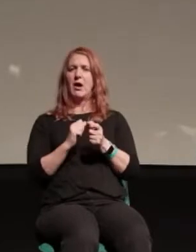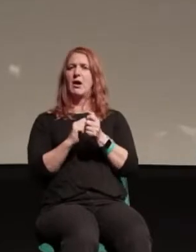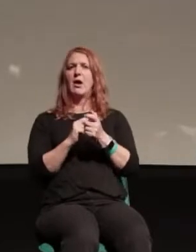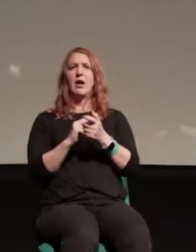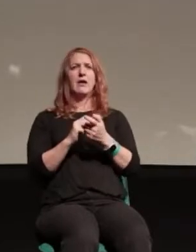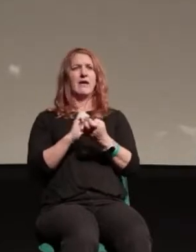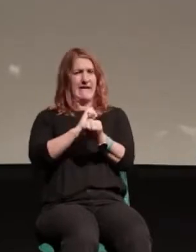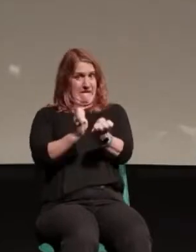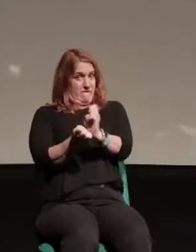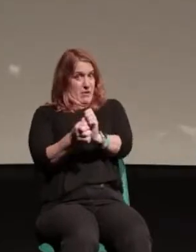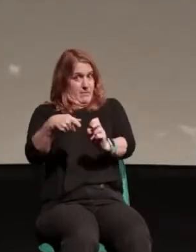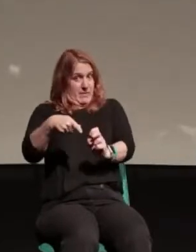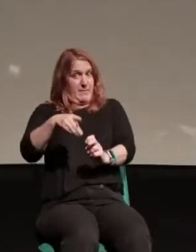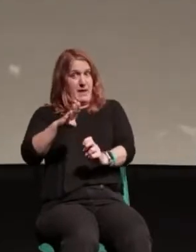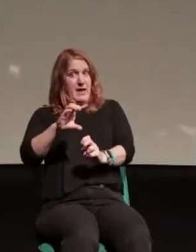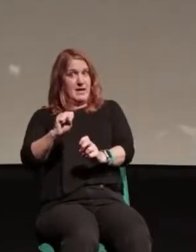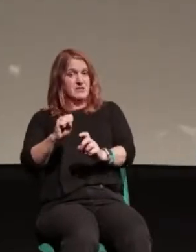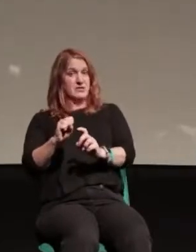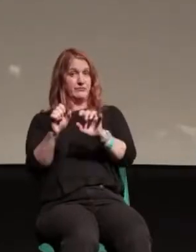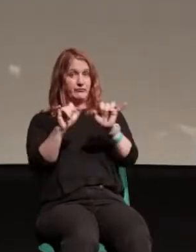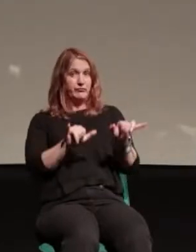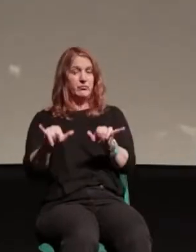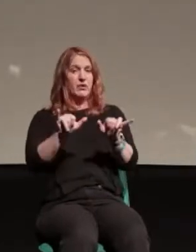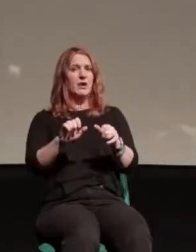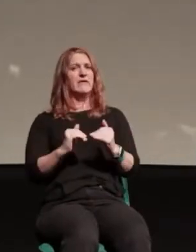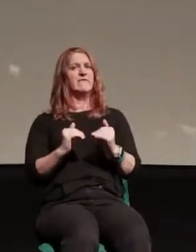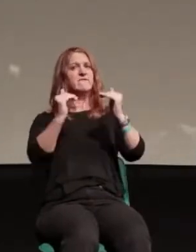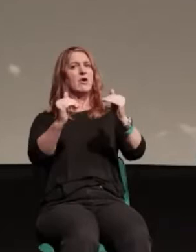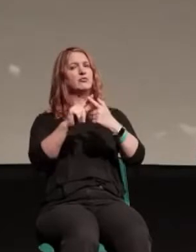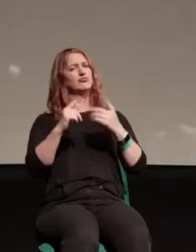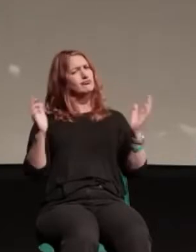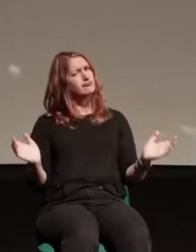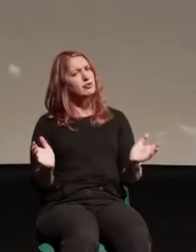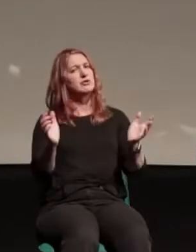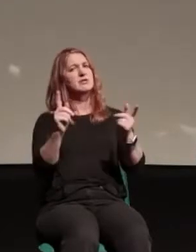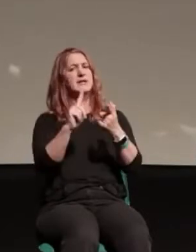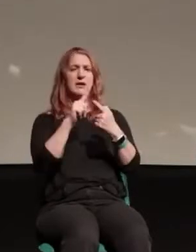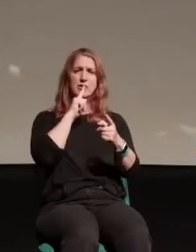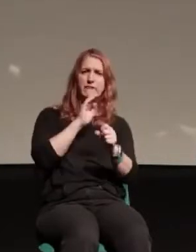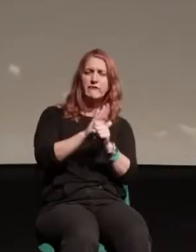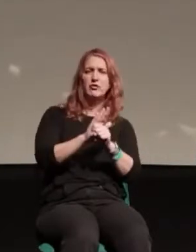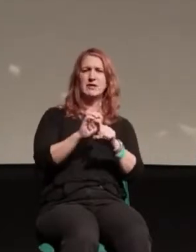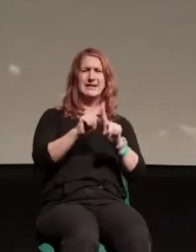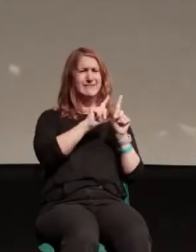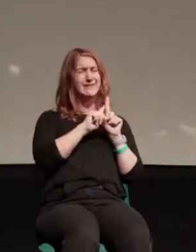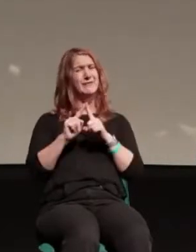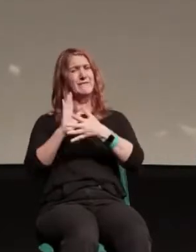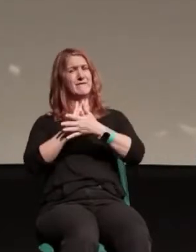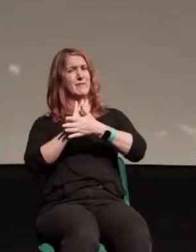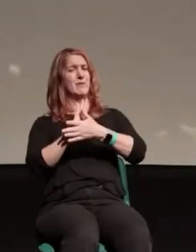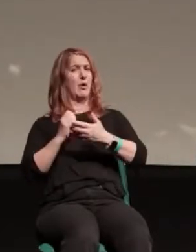evolve PBS's standards to really encourage and endorse non-extractive filmmaking